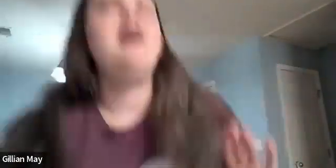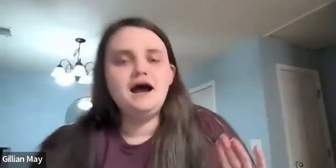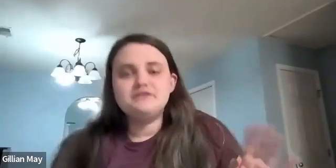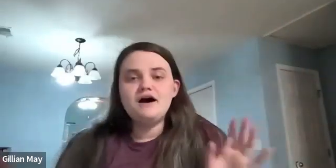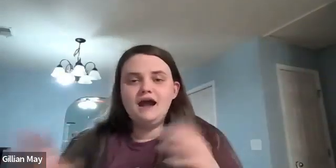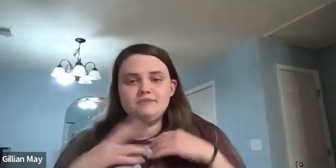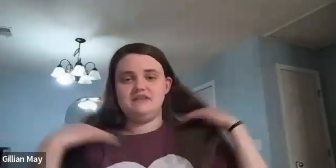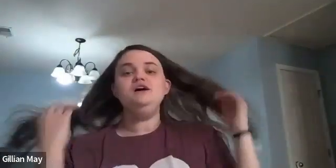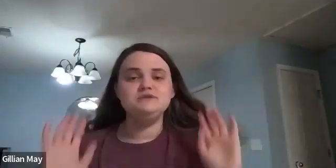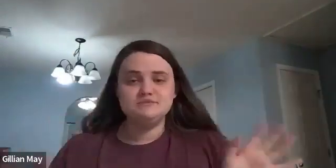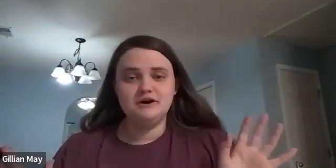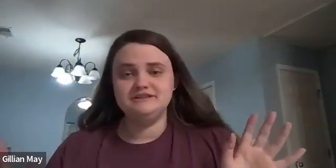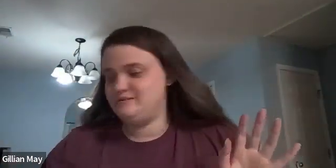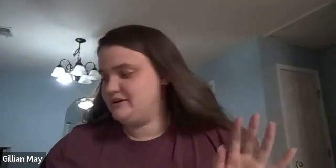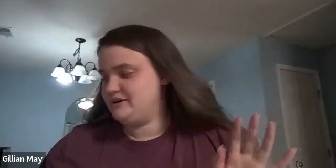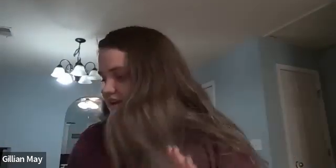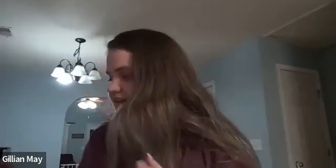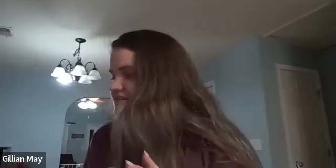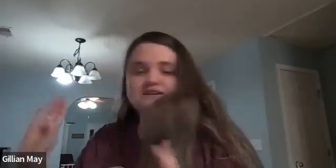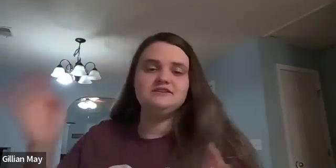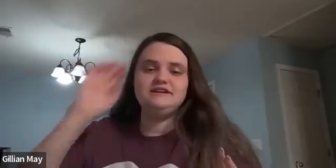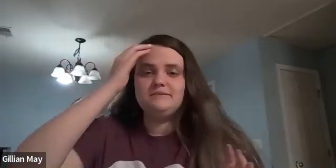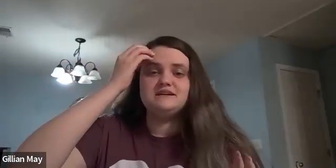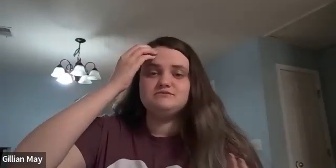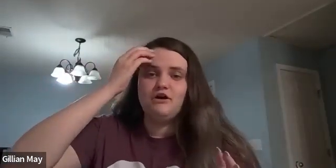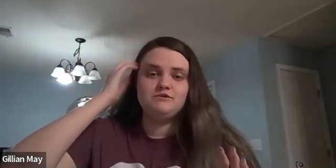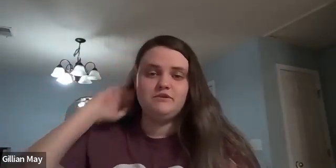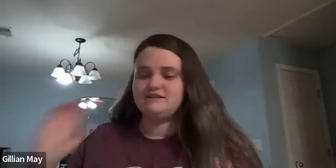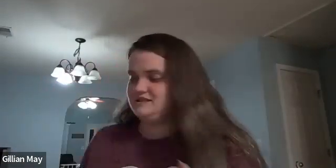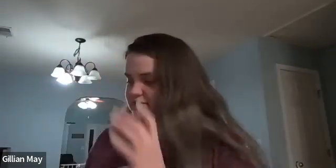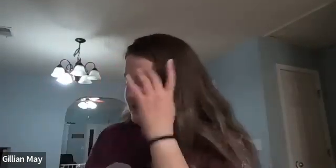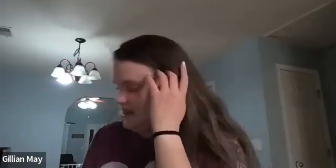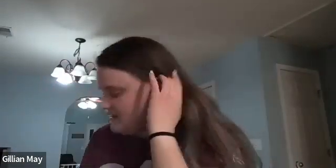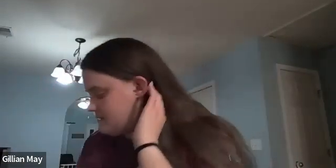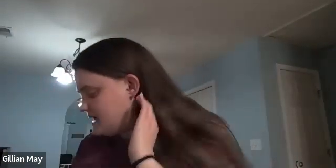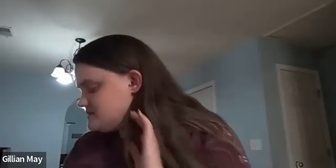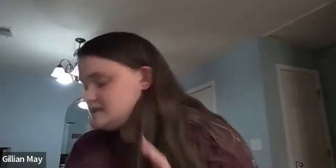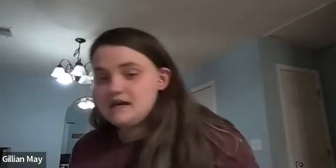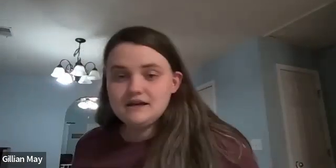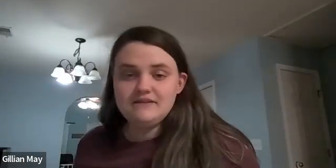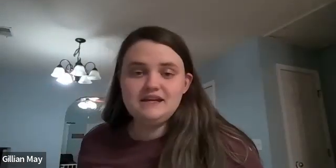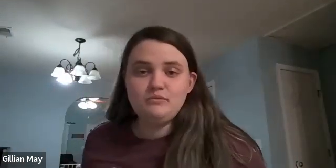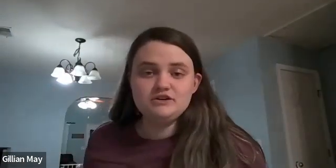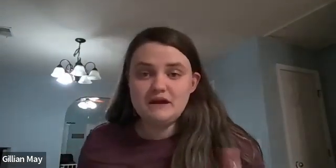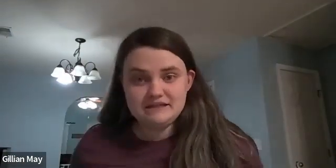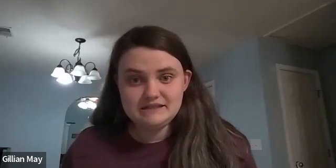I thought it was smart to put it there, and he's literally obsessed with cardboard boxes, but then they make him sick, and then he wonders why he's sick. I'm